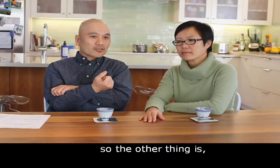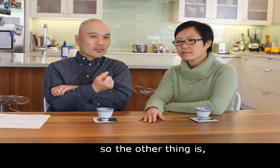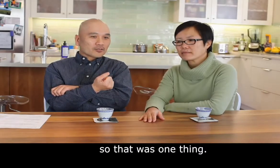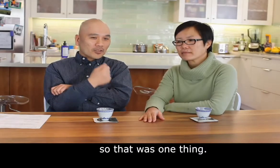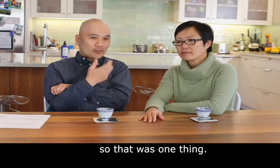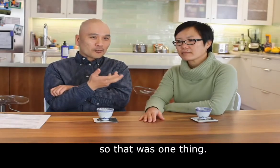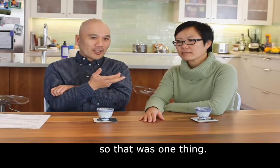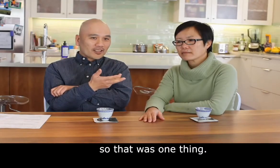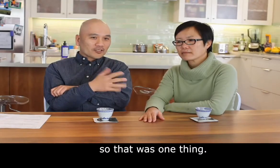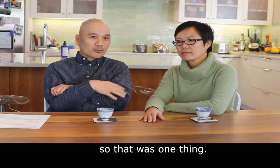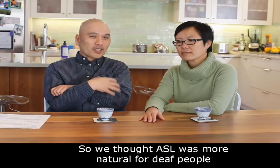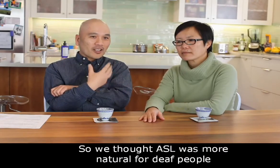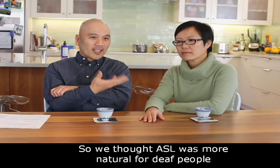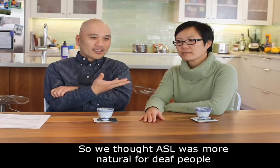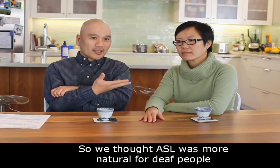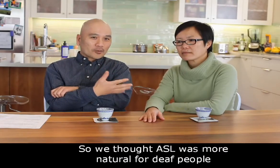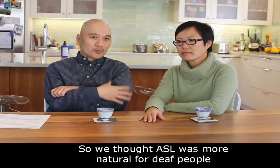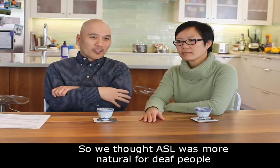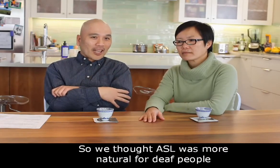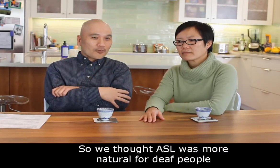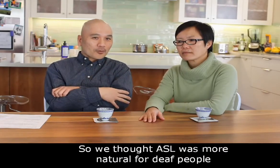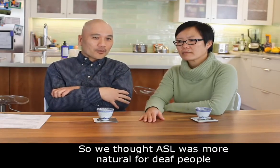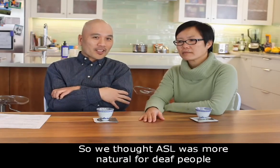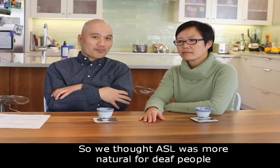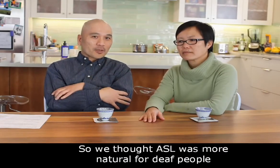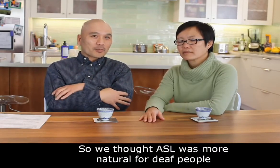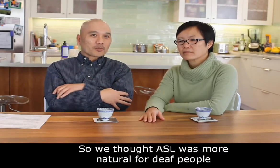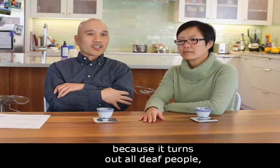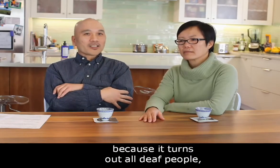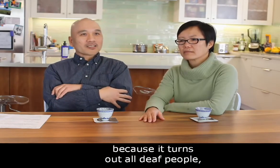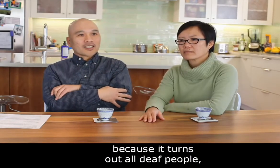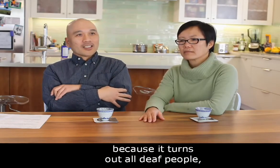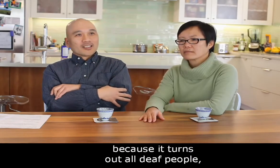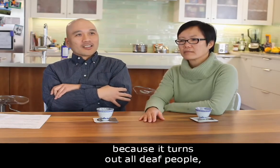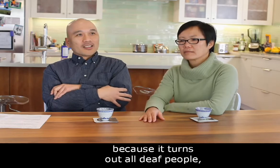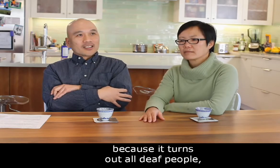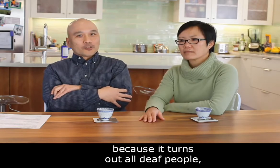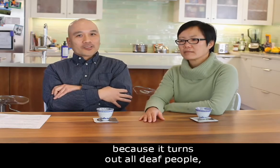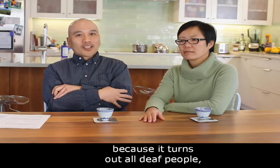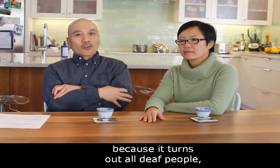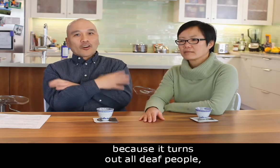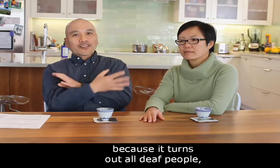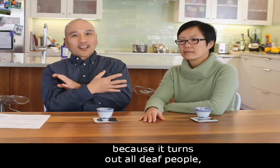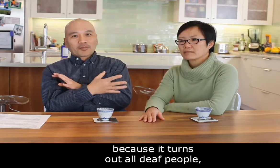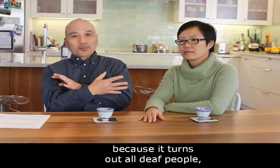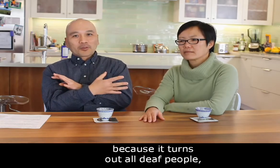so that was one thing. So we thought ASL was more natural for deaf people because it turns out all deaf people,